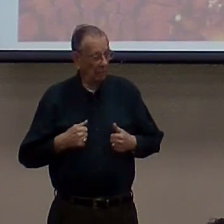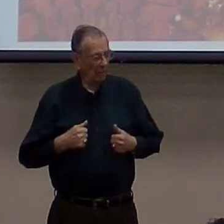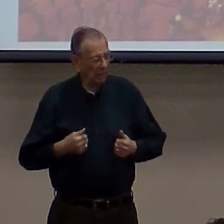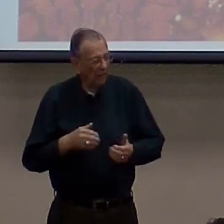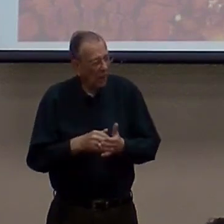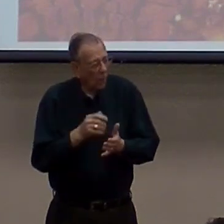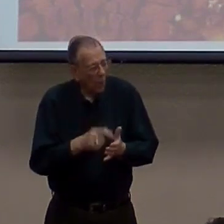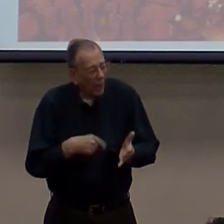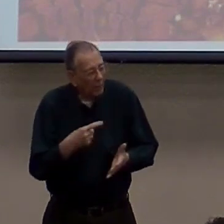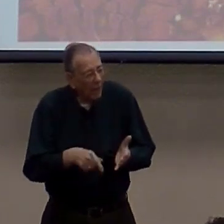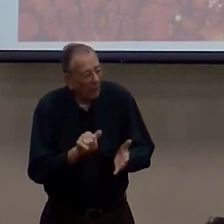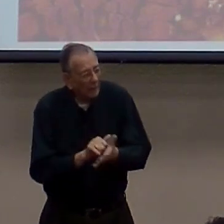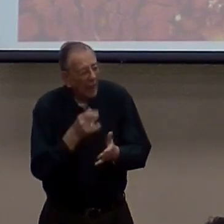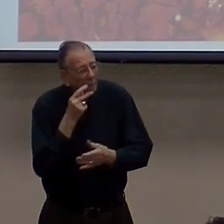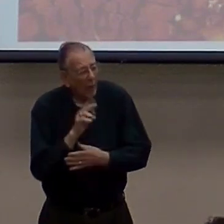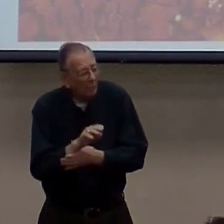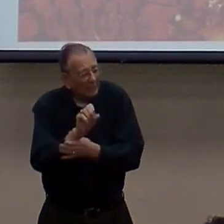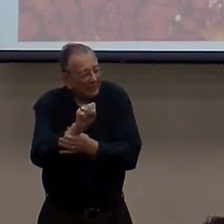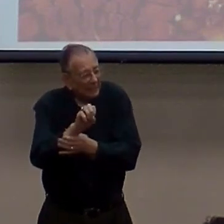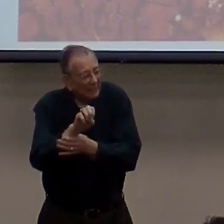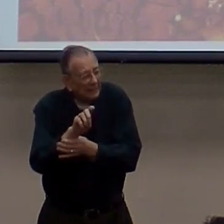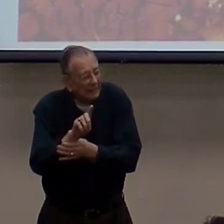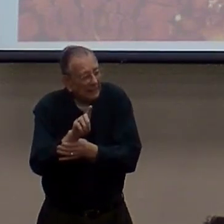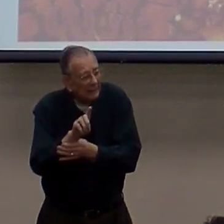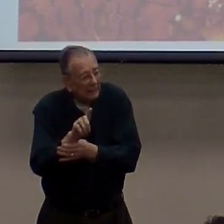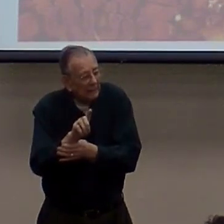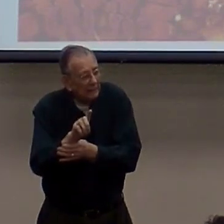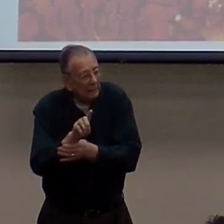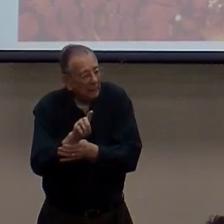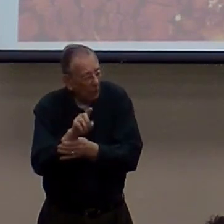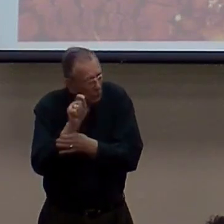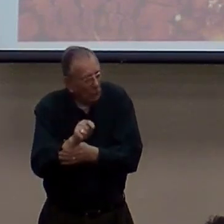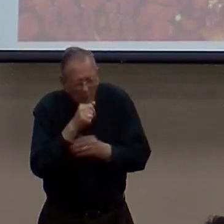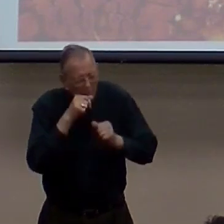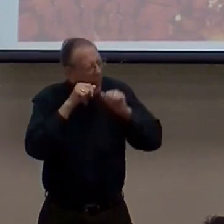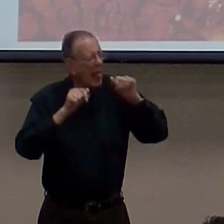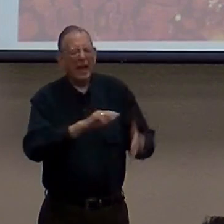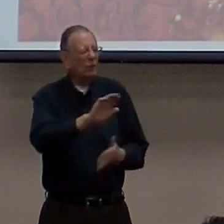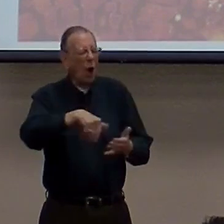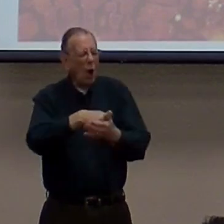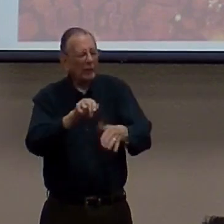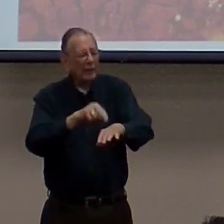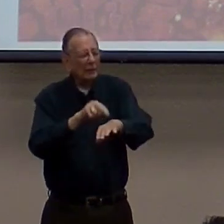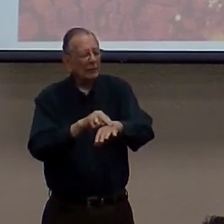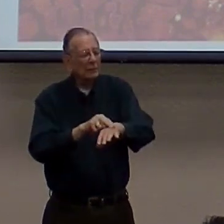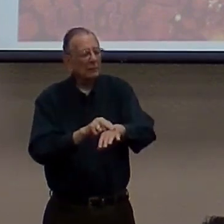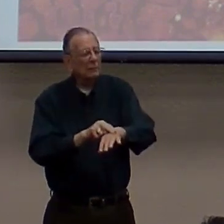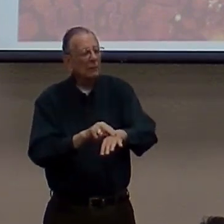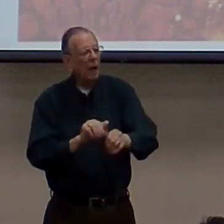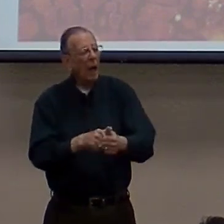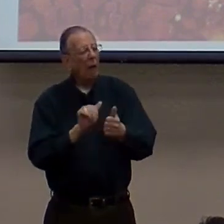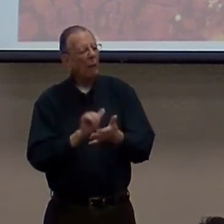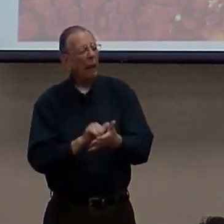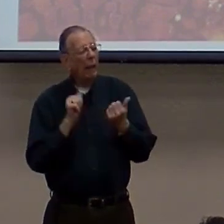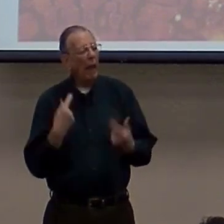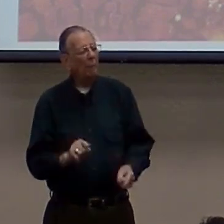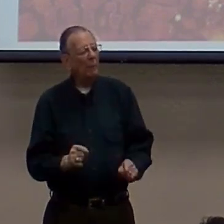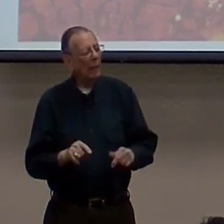what about that promised seed promise who's supposed to bless all nations? How is that going to